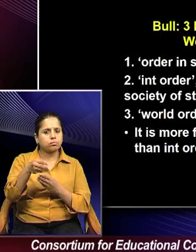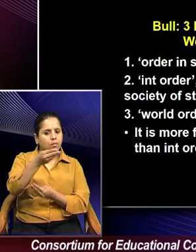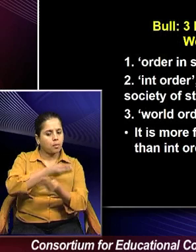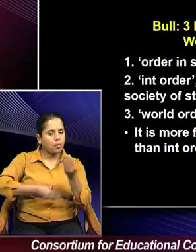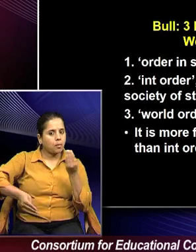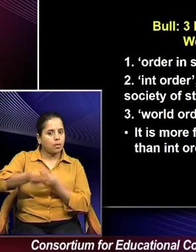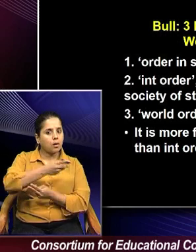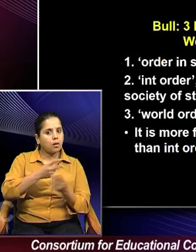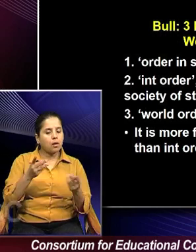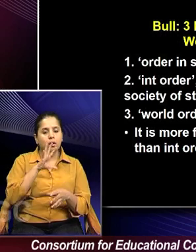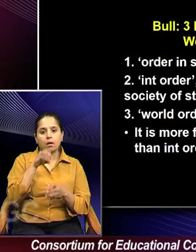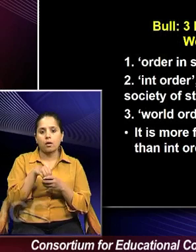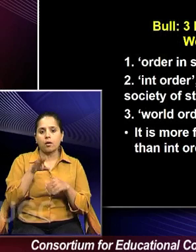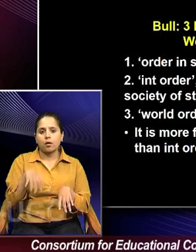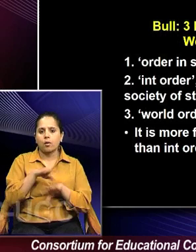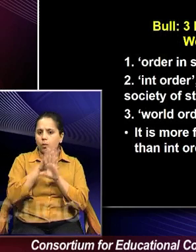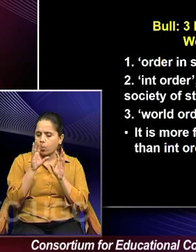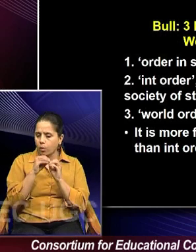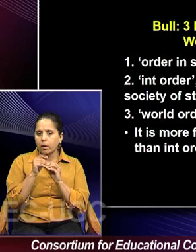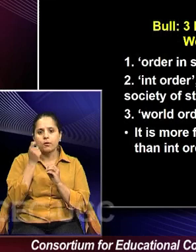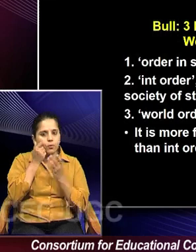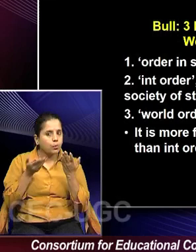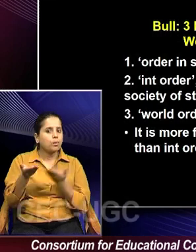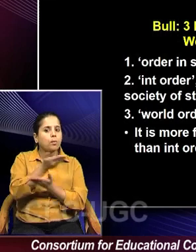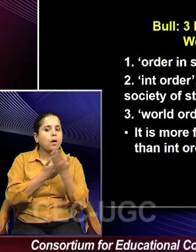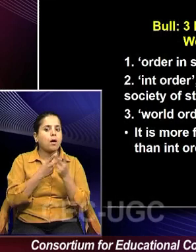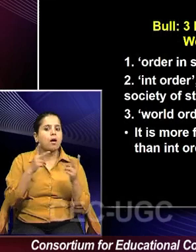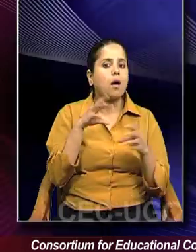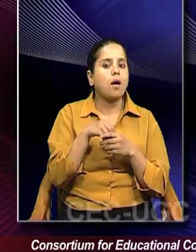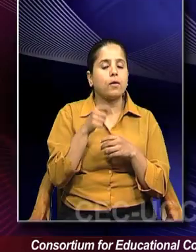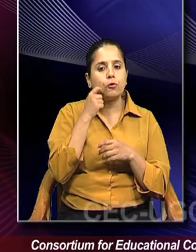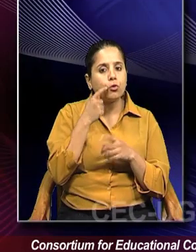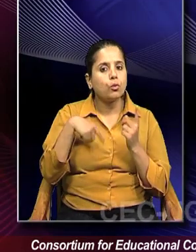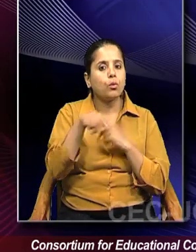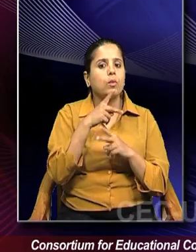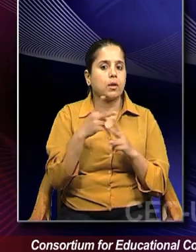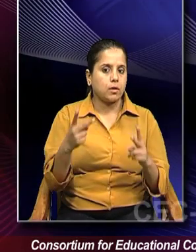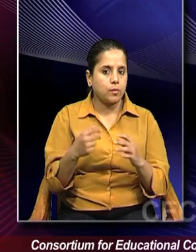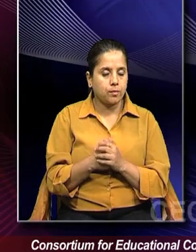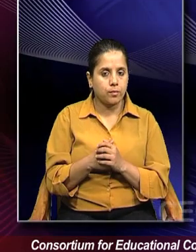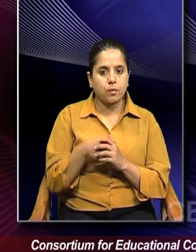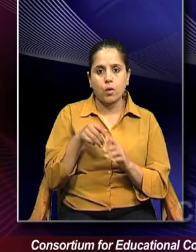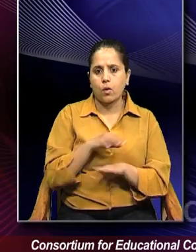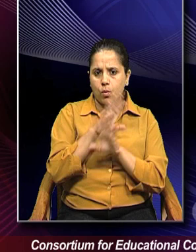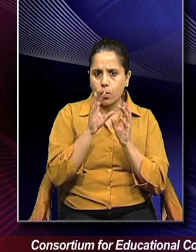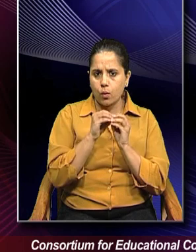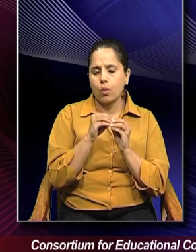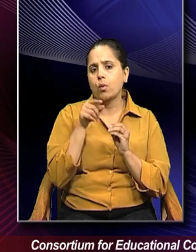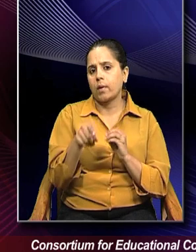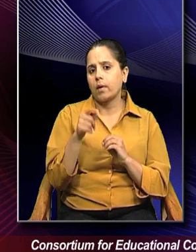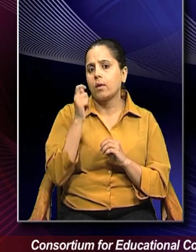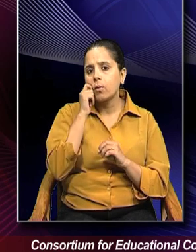and which includes the entire humanity, the humankind, the whole of